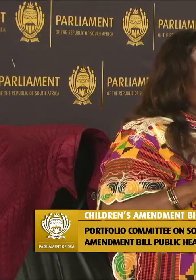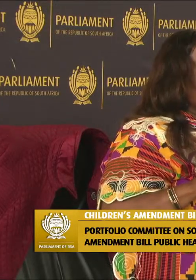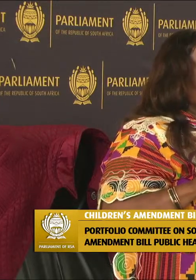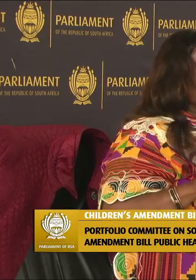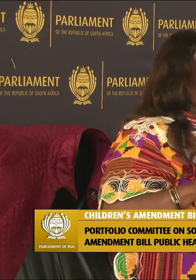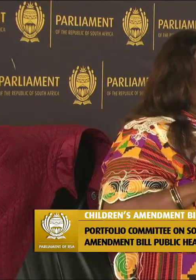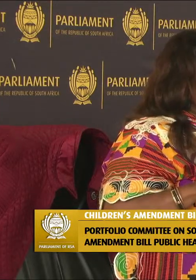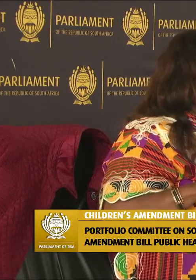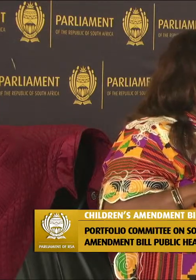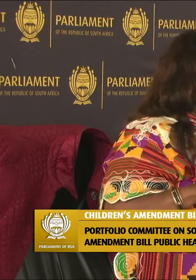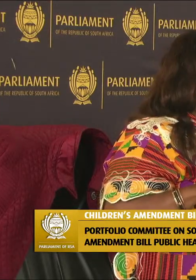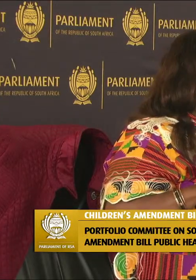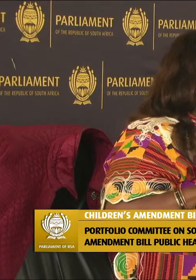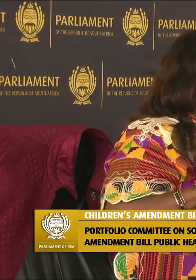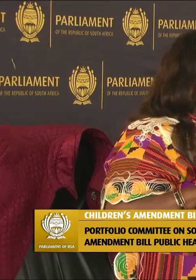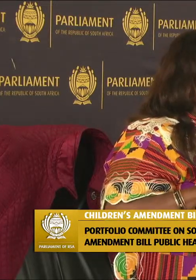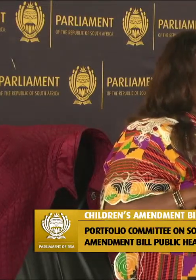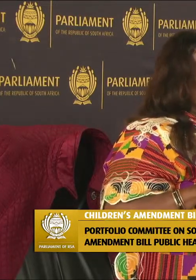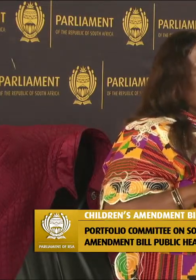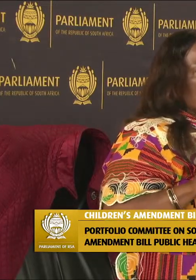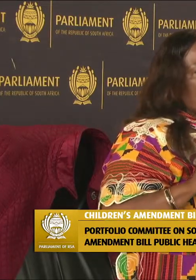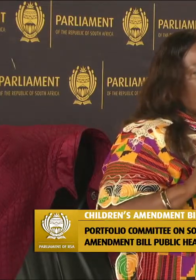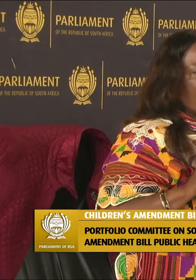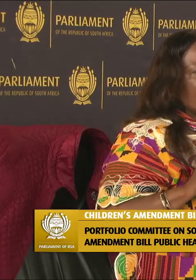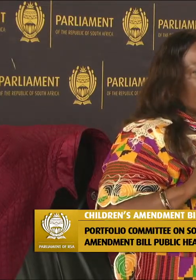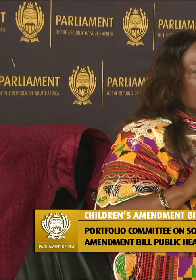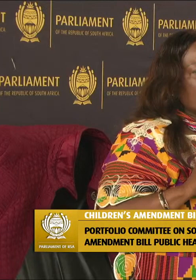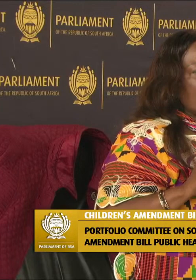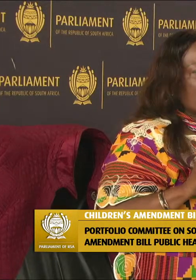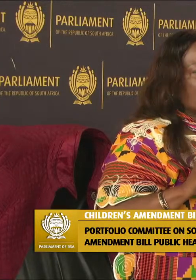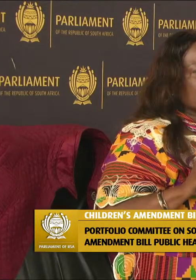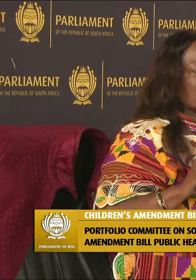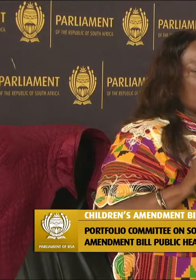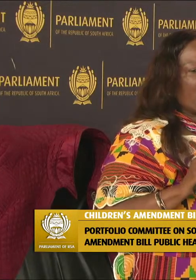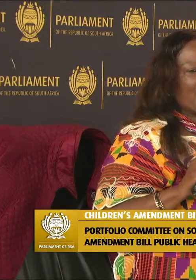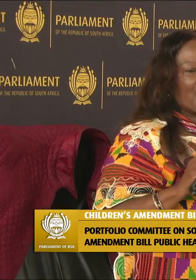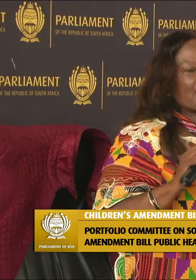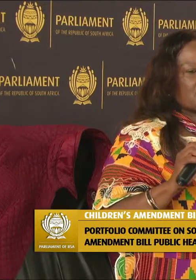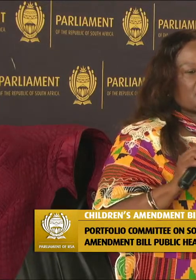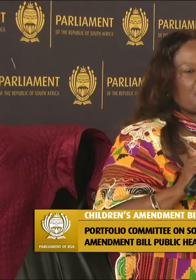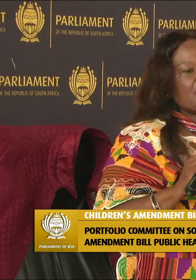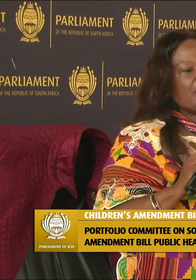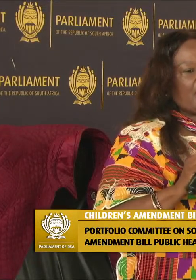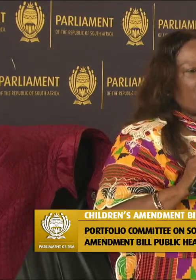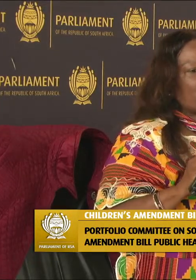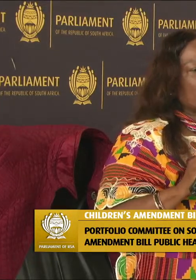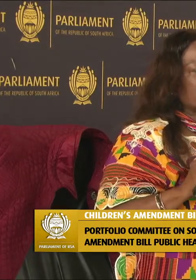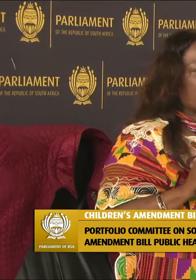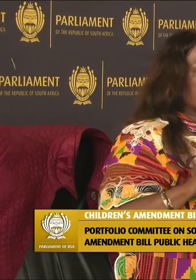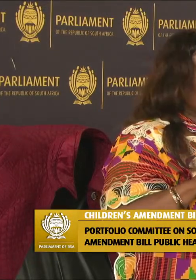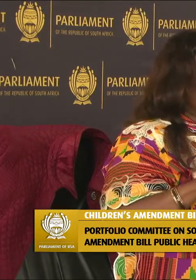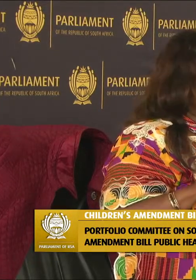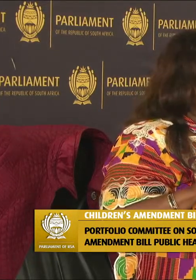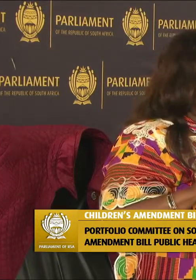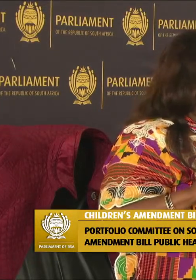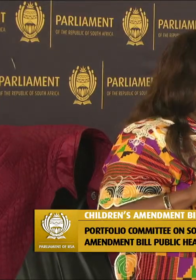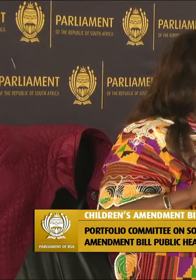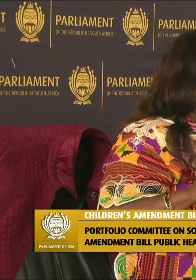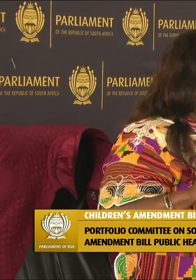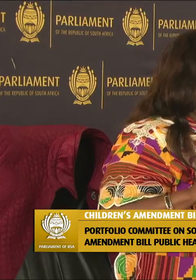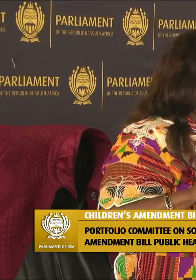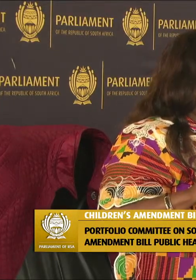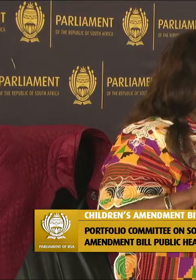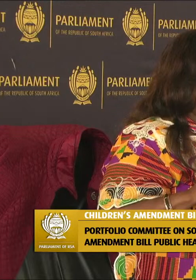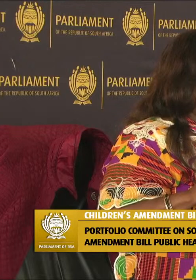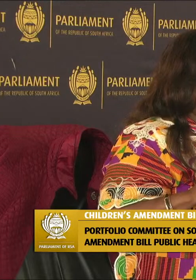lihamba ziyatshintsha izinto kufuneke intoba silungelelanise indlela yokuzenza.